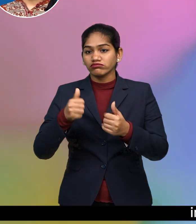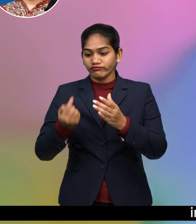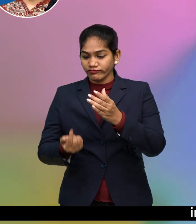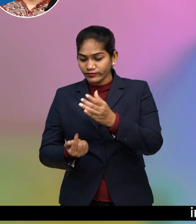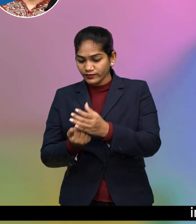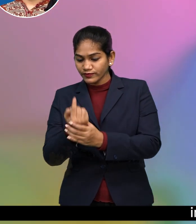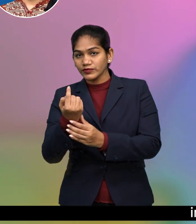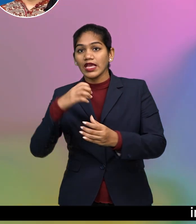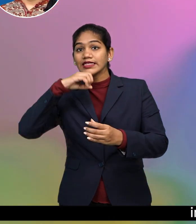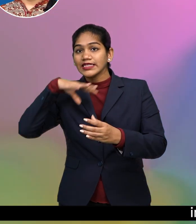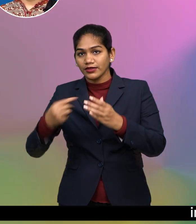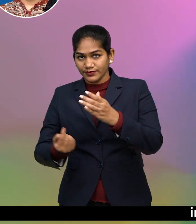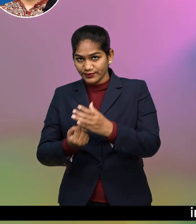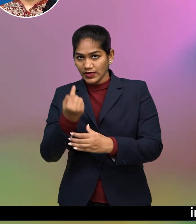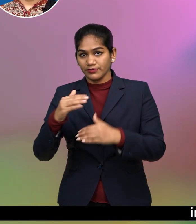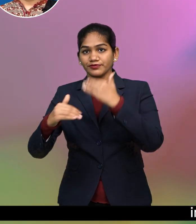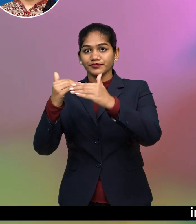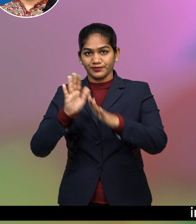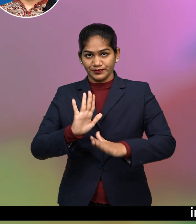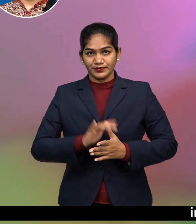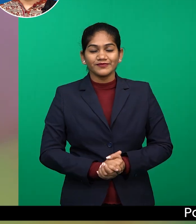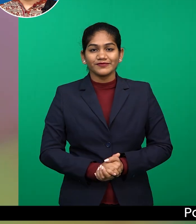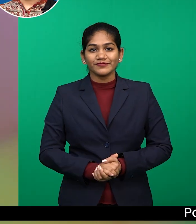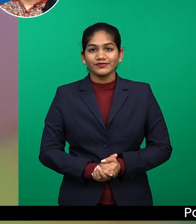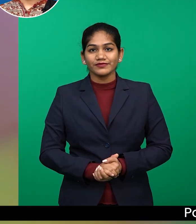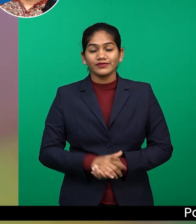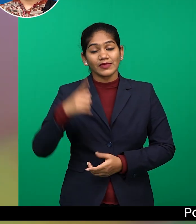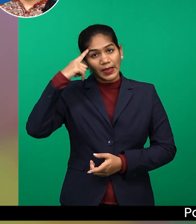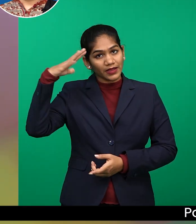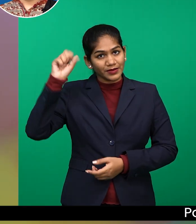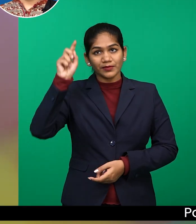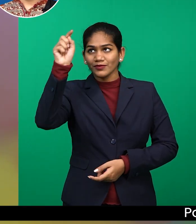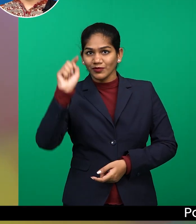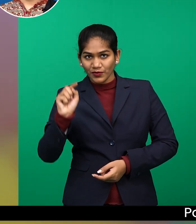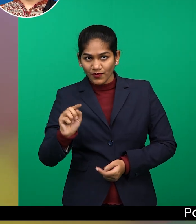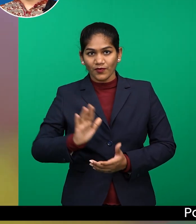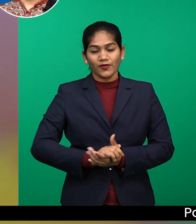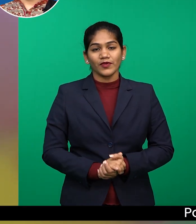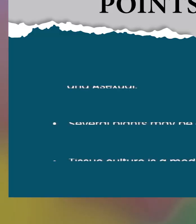plants. Points to remember: